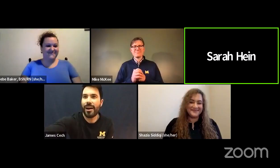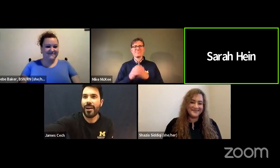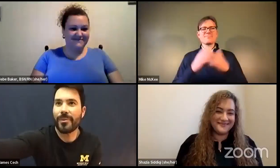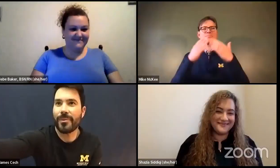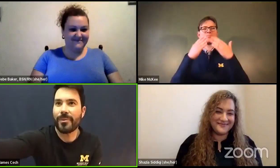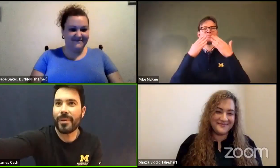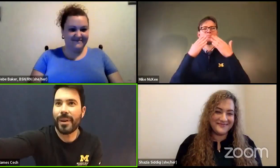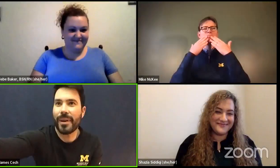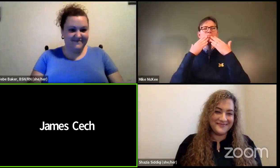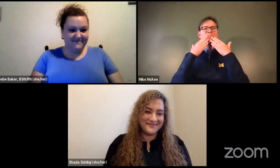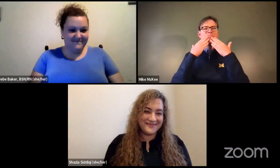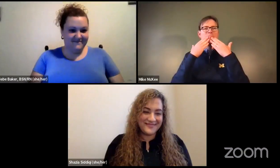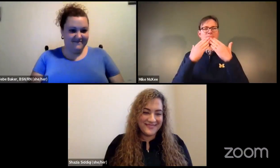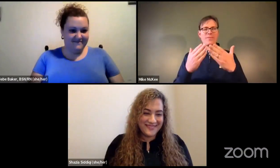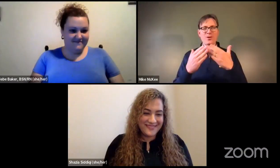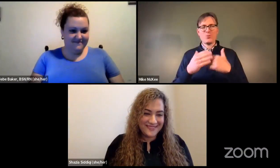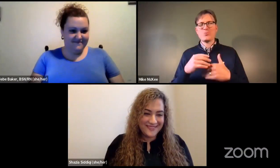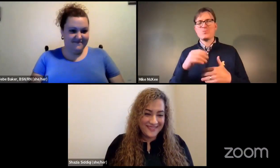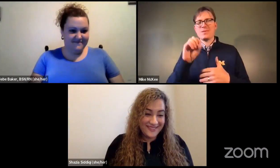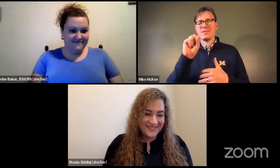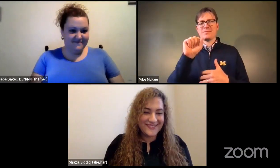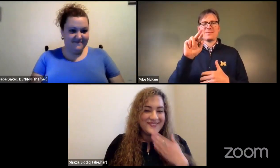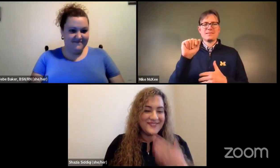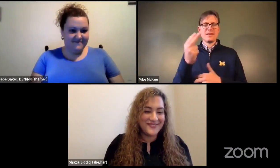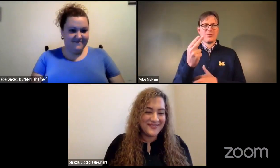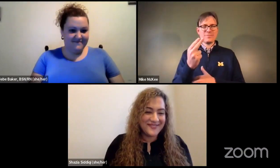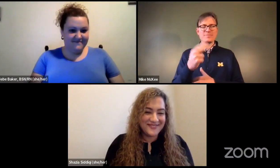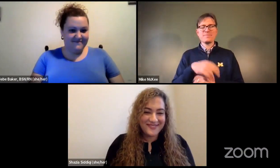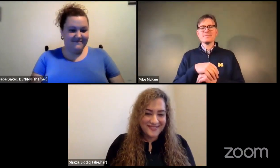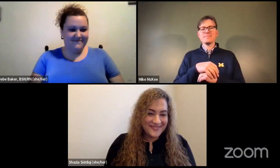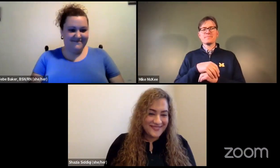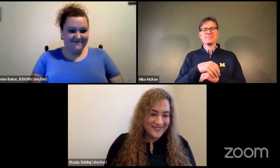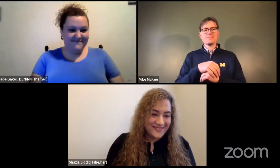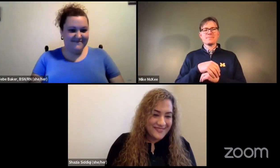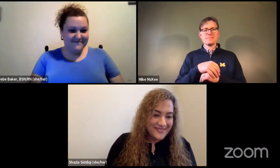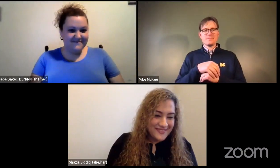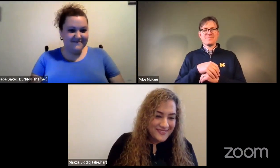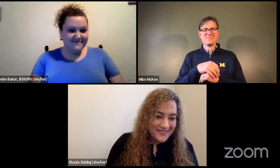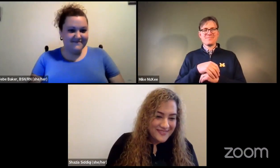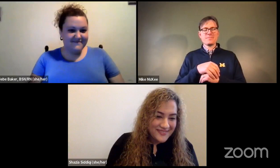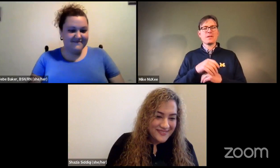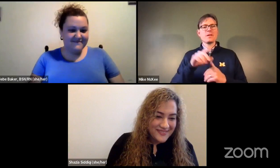All right. Thank you, Sarah.